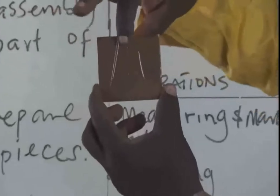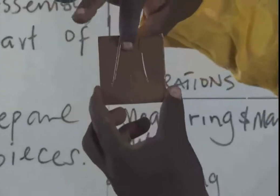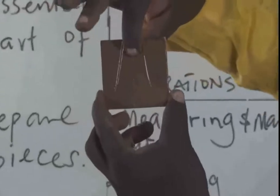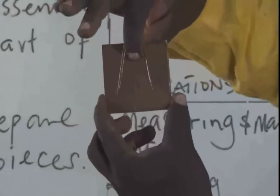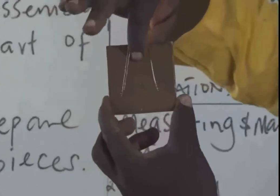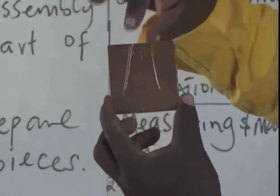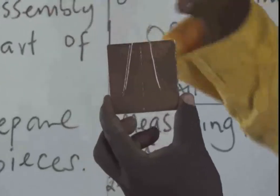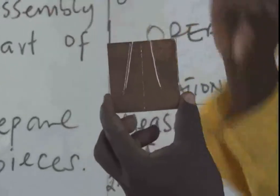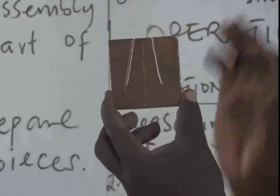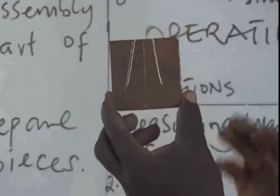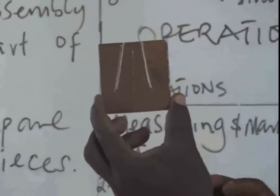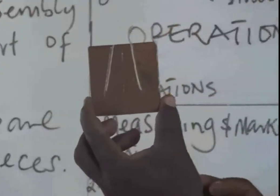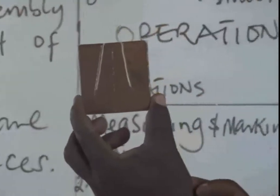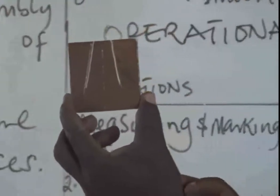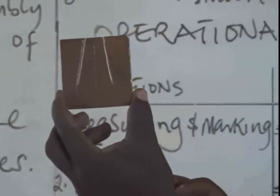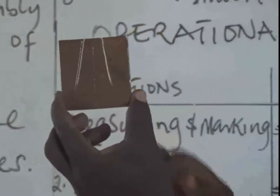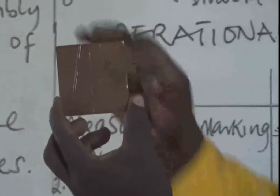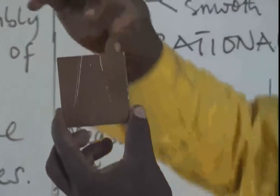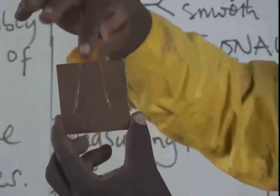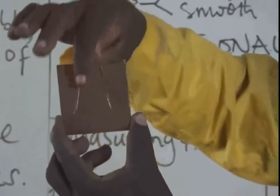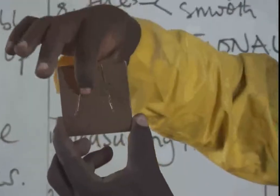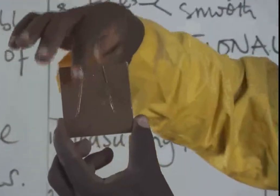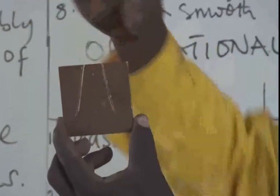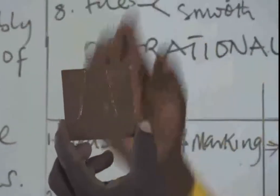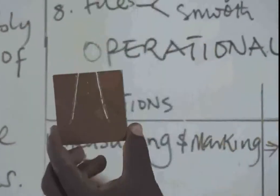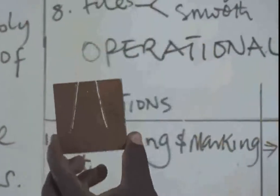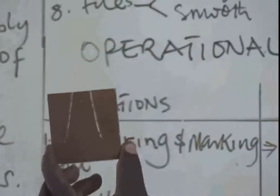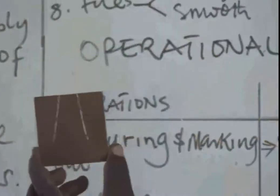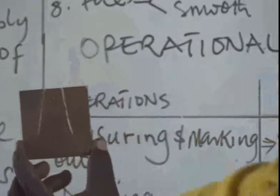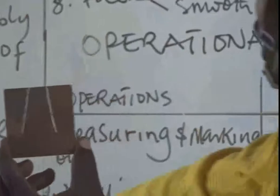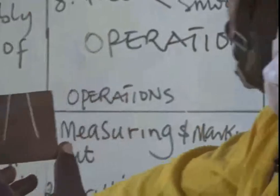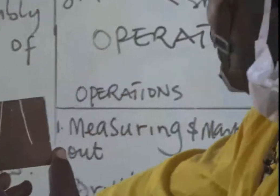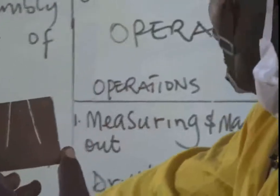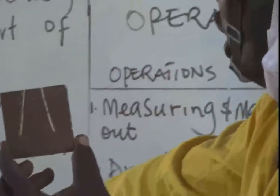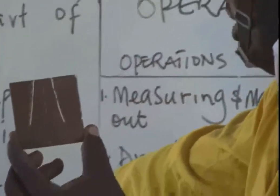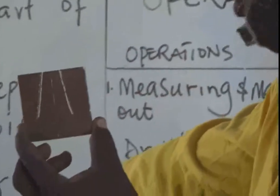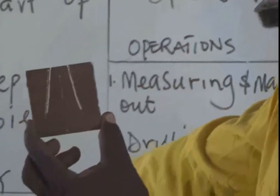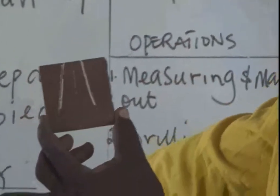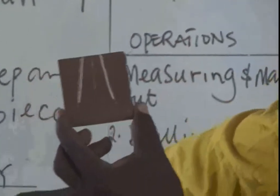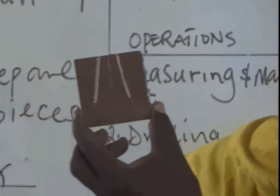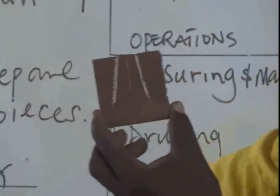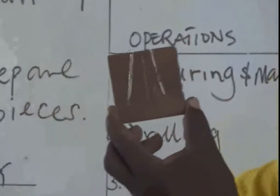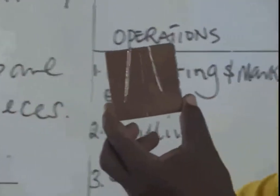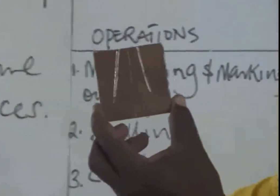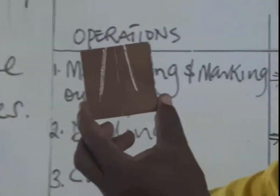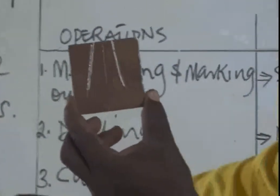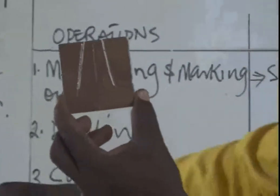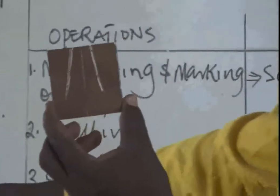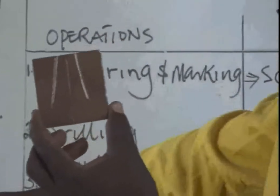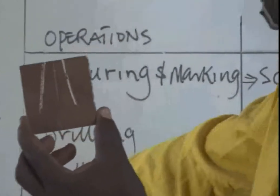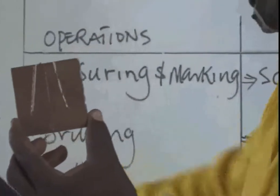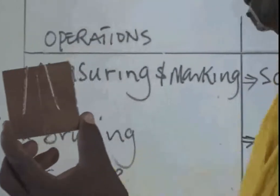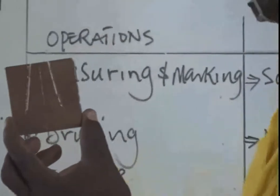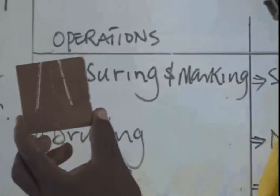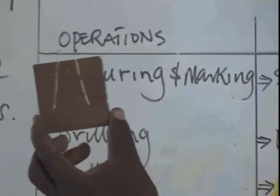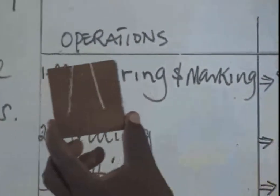is the piece that is unwanted. We are trying to bring this piece out so that we can come up with a design that is